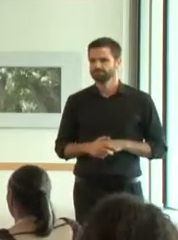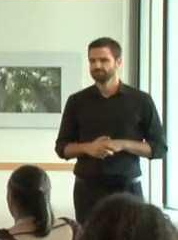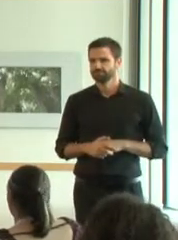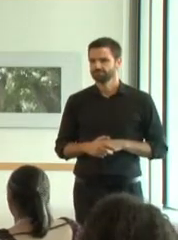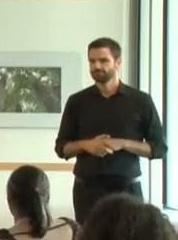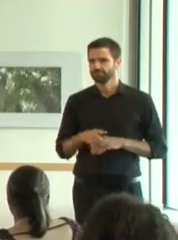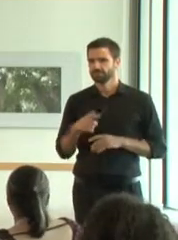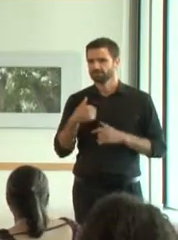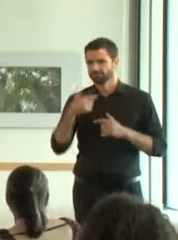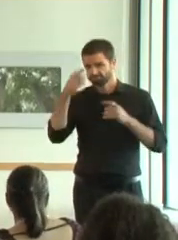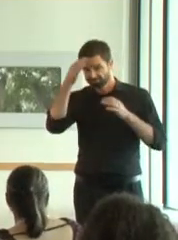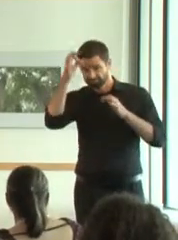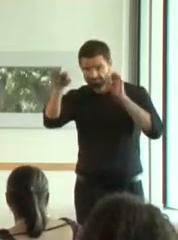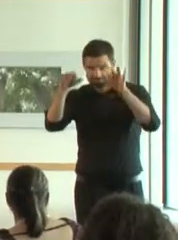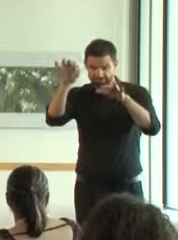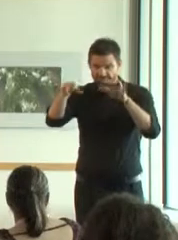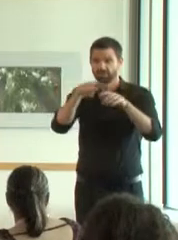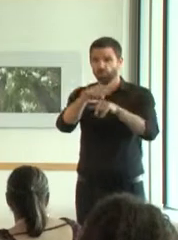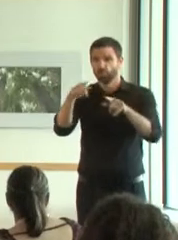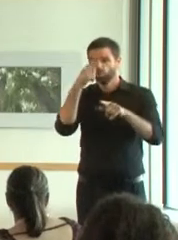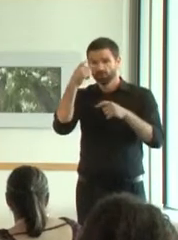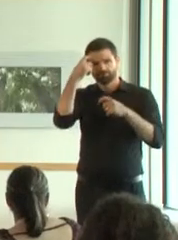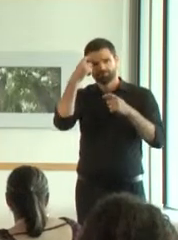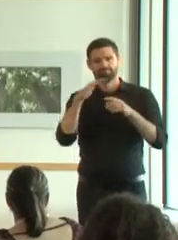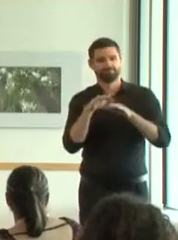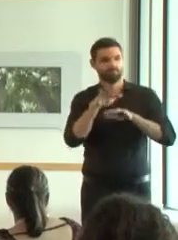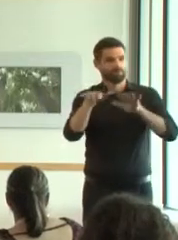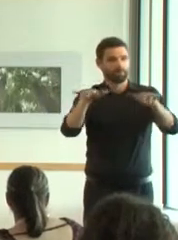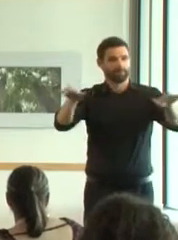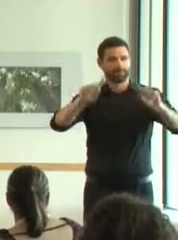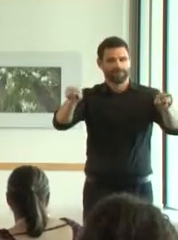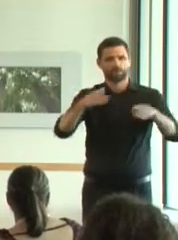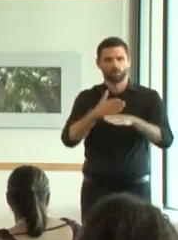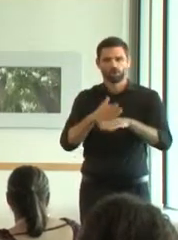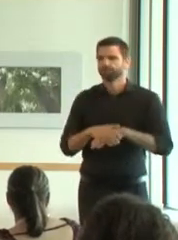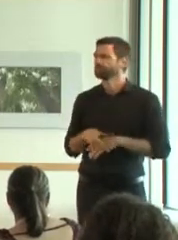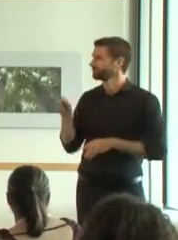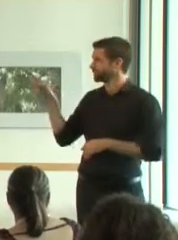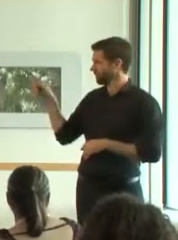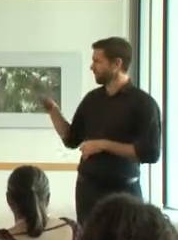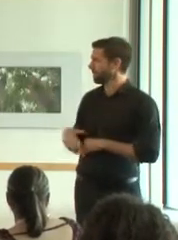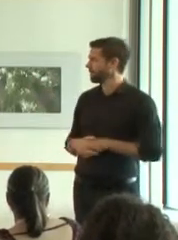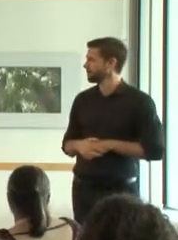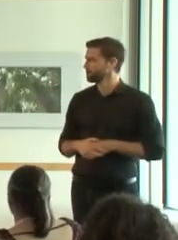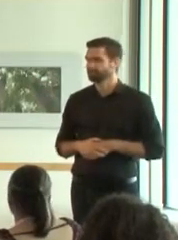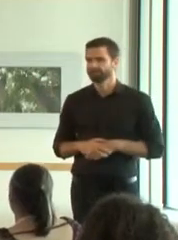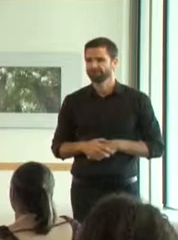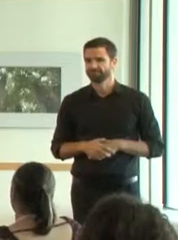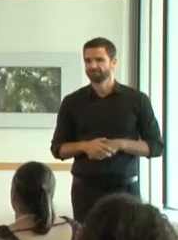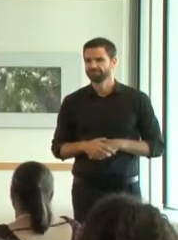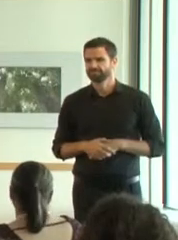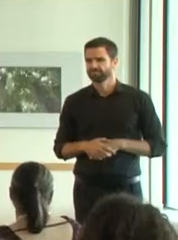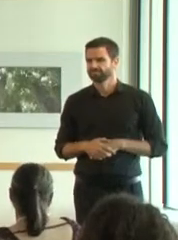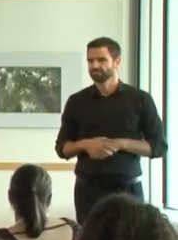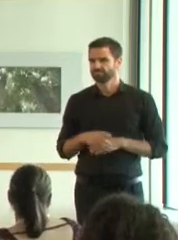done and dusted and we're all sat back in our own office, if nothing else, give these thoughts a little churn over in your head to see if it can